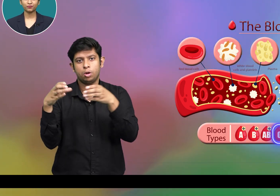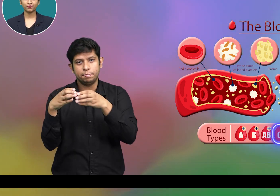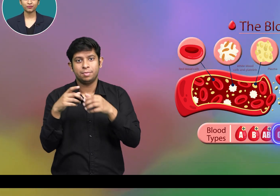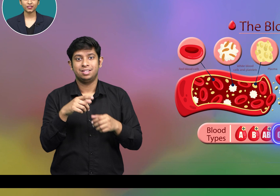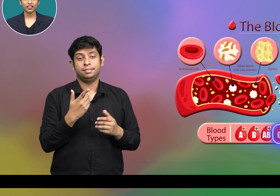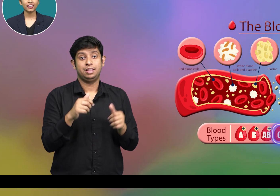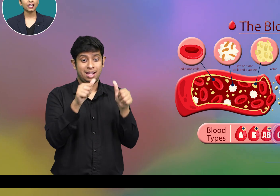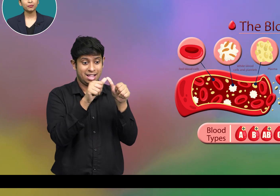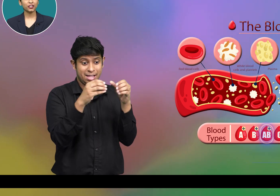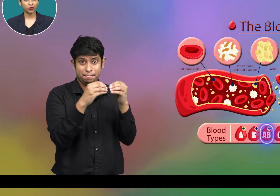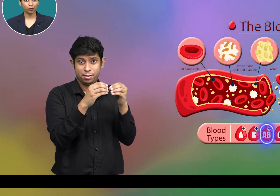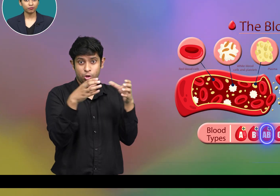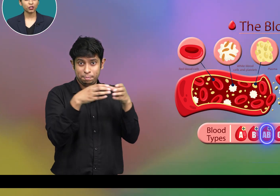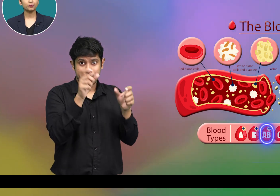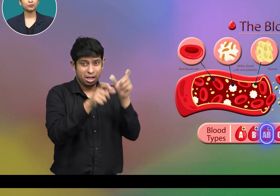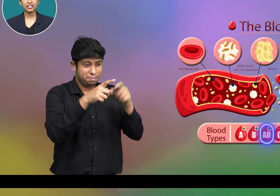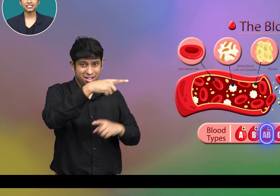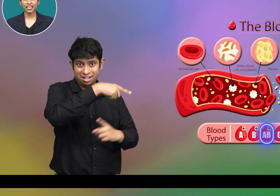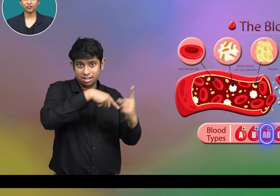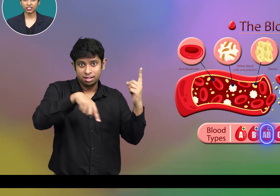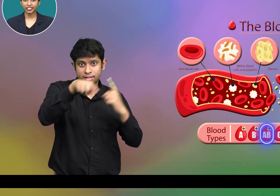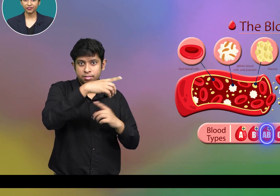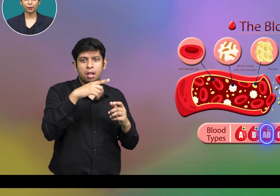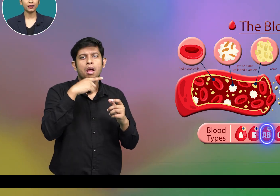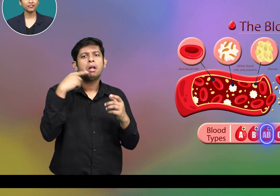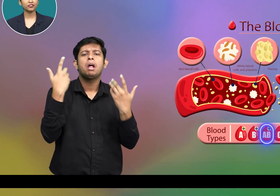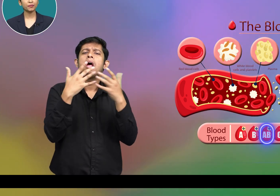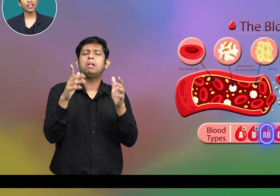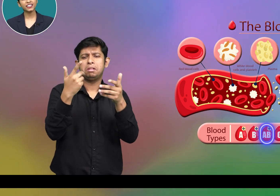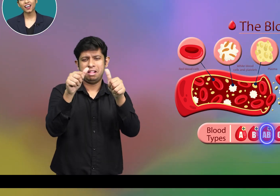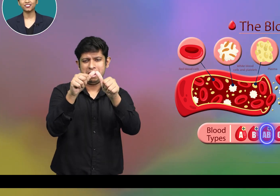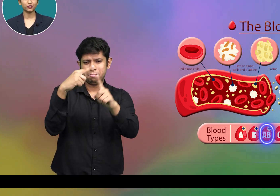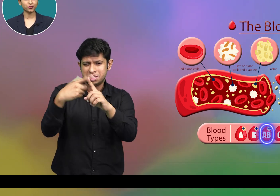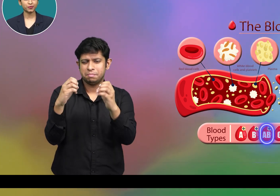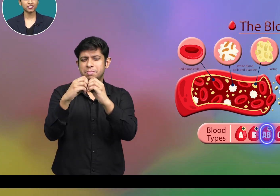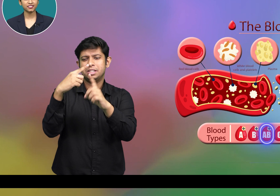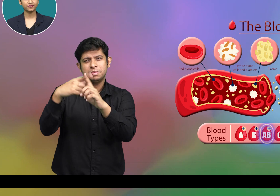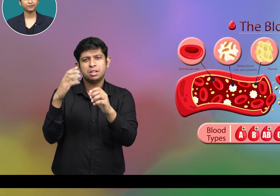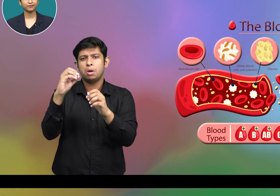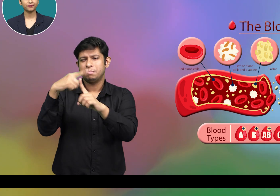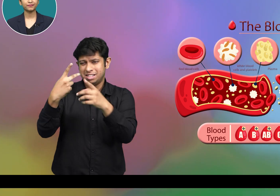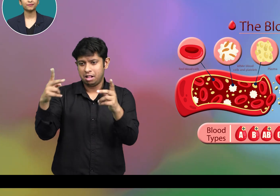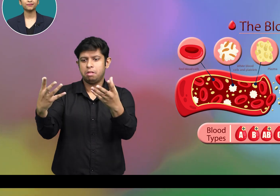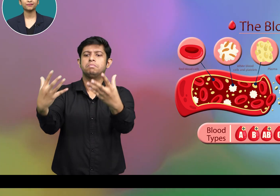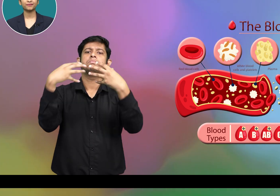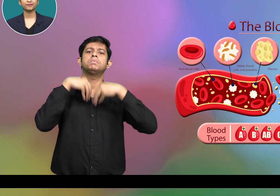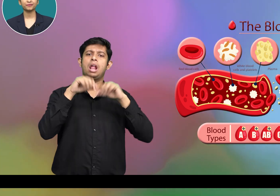O. AB group human beings can receive the blood from any other groups.